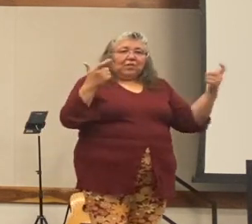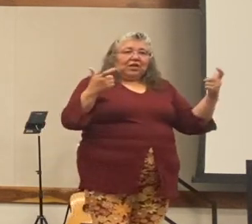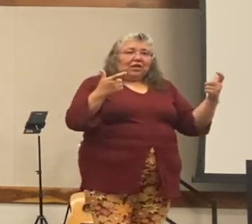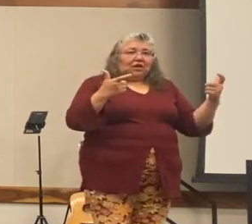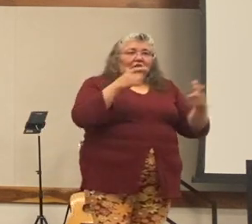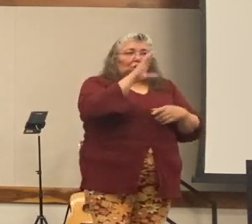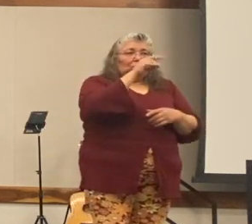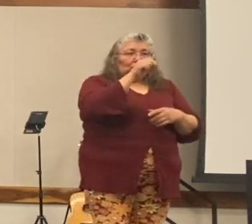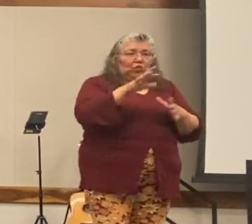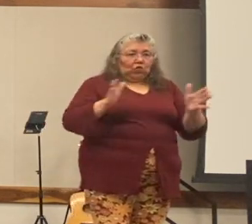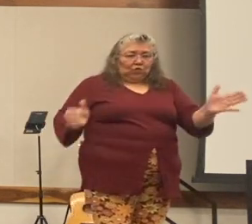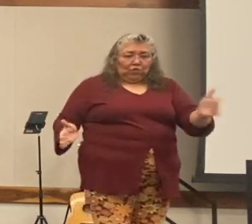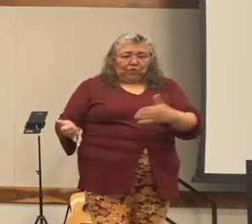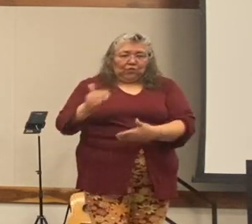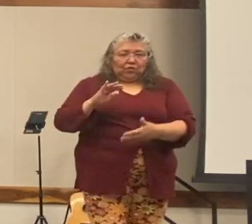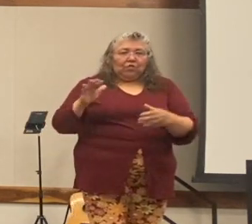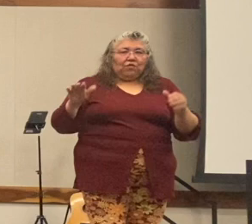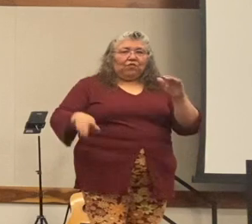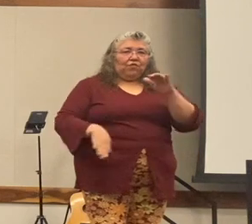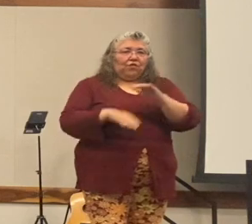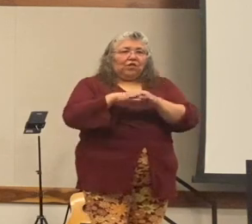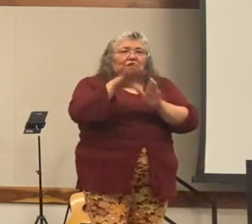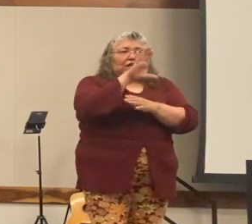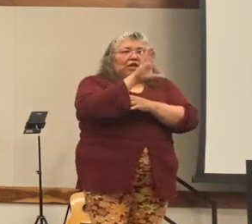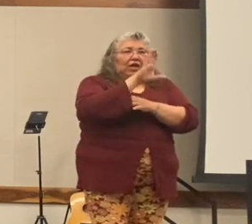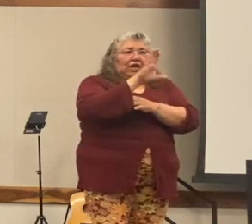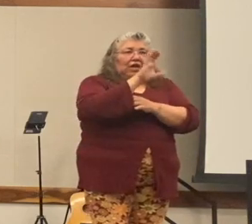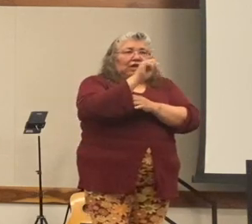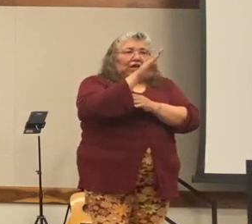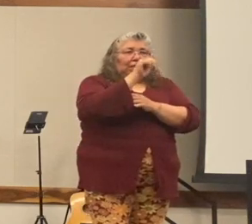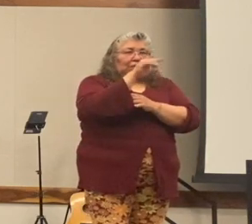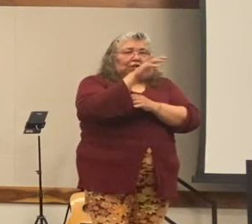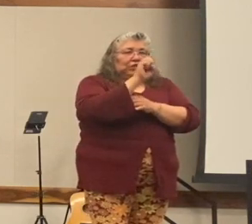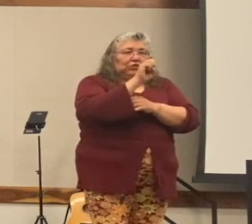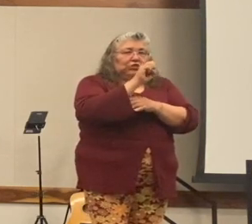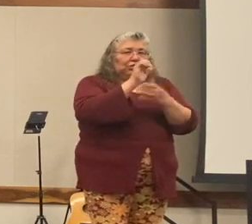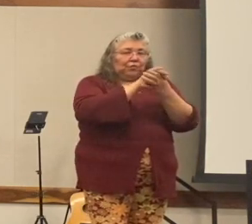cooler full of cabbage burgers.